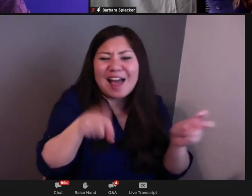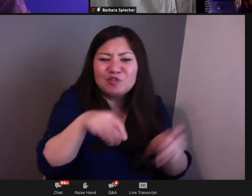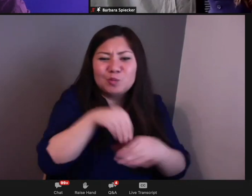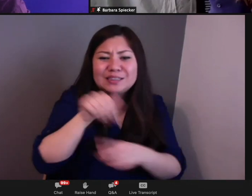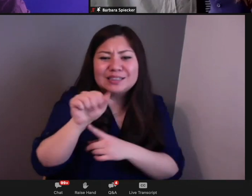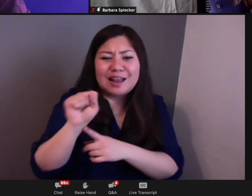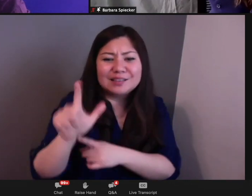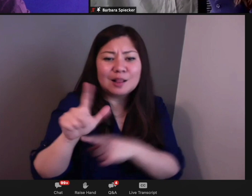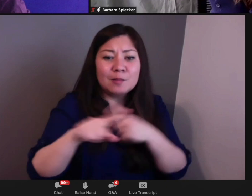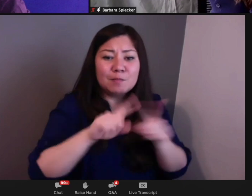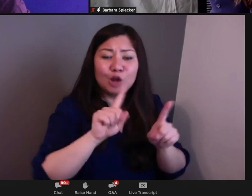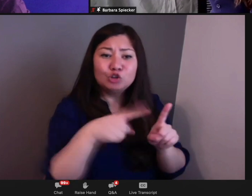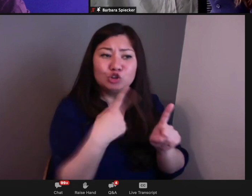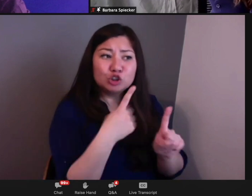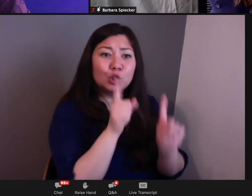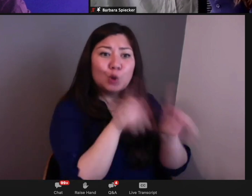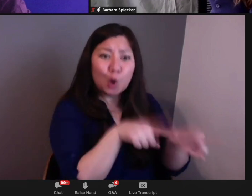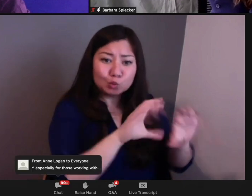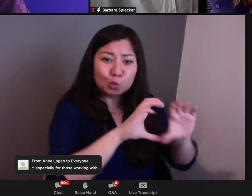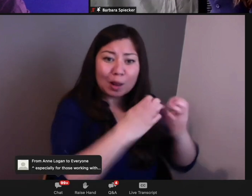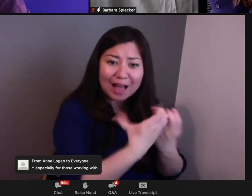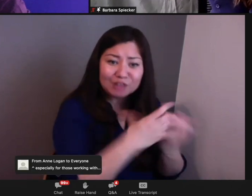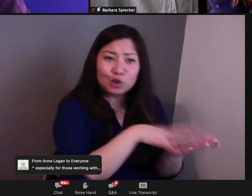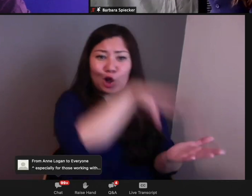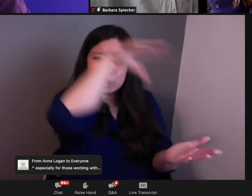these resources.